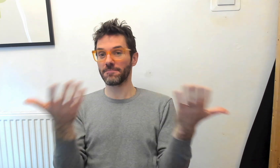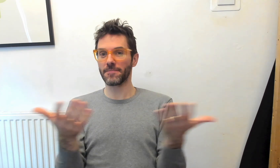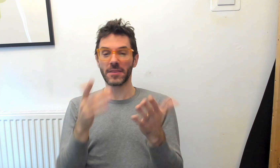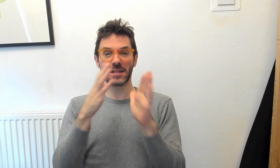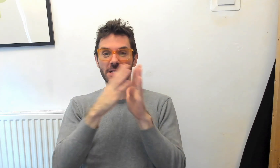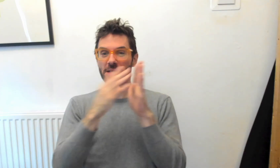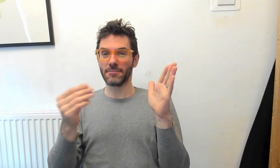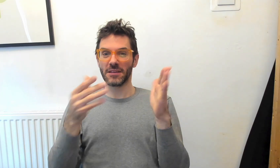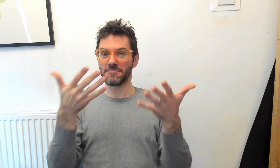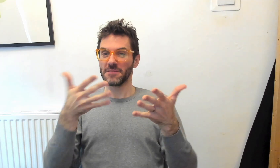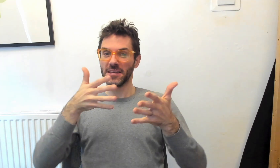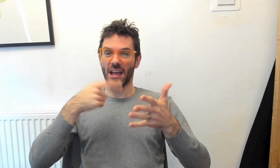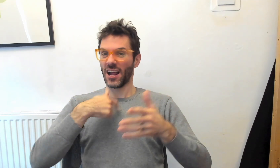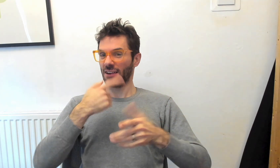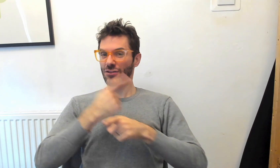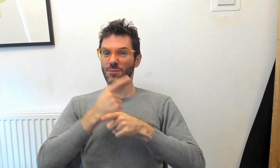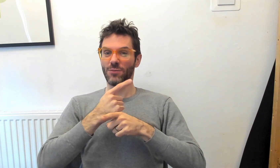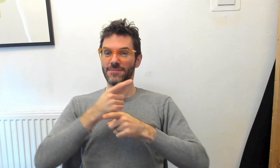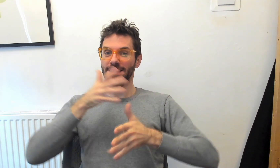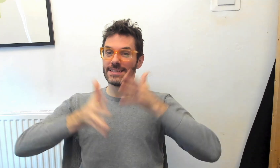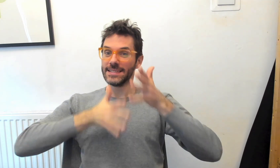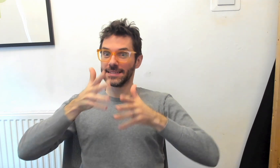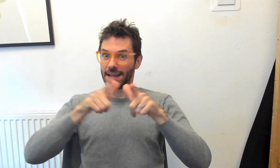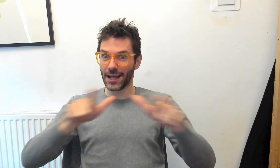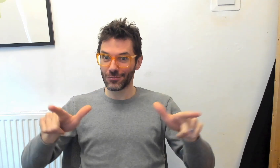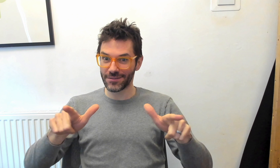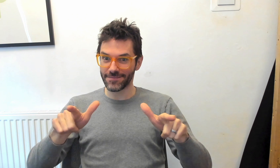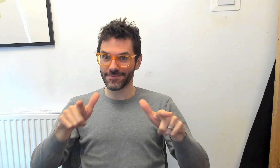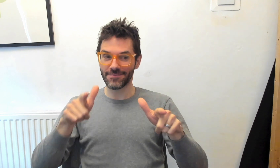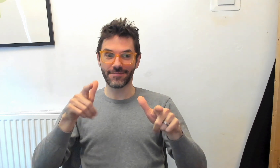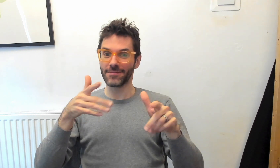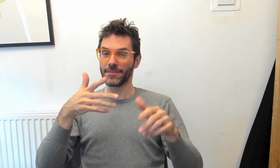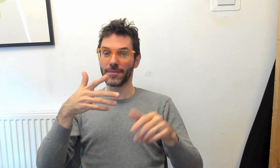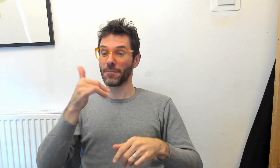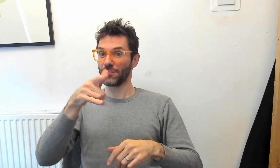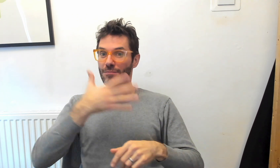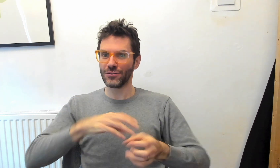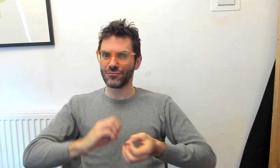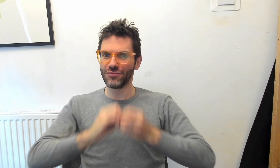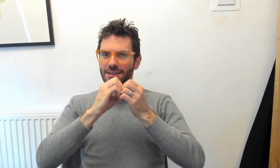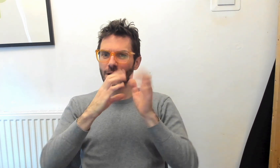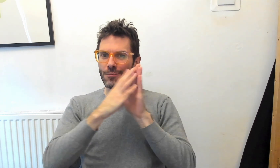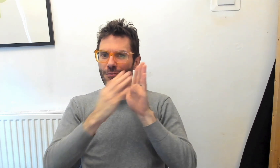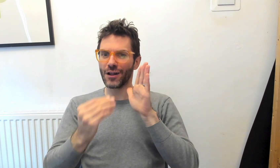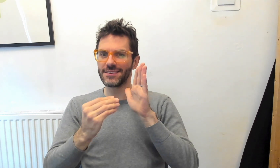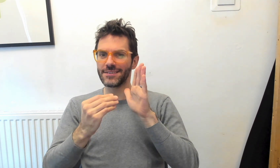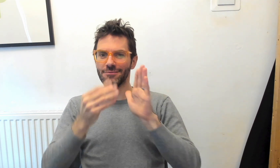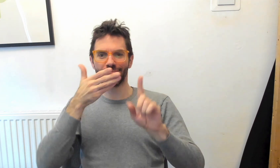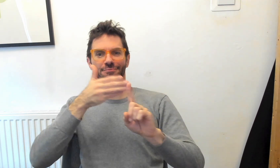If we, for example, think about sign language, you want to create a model